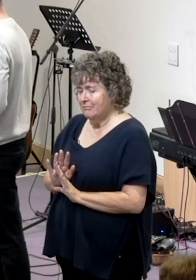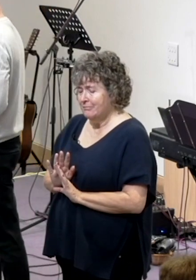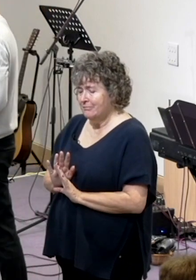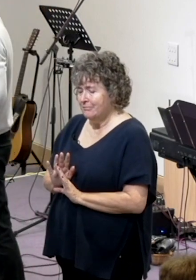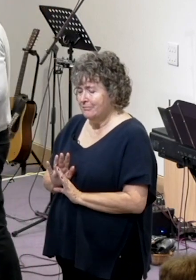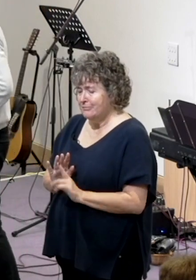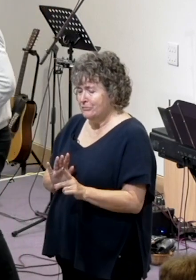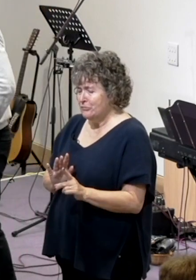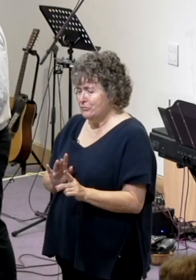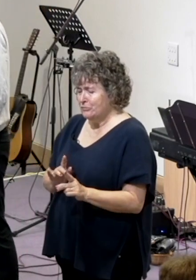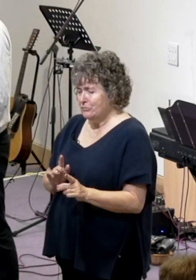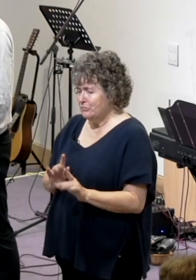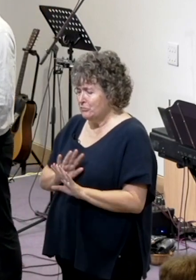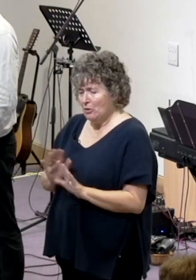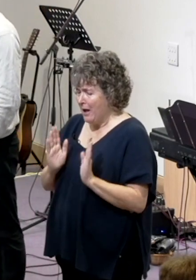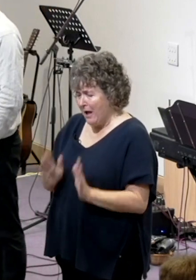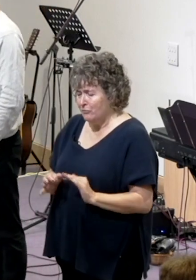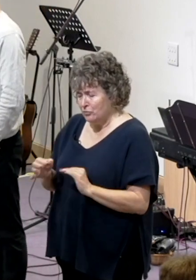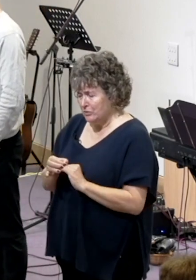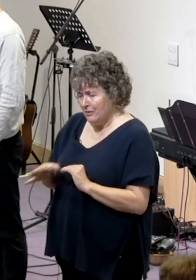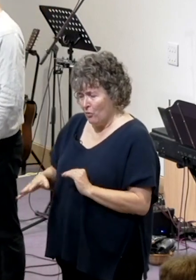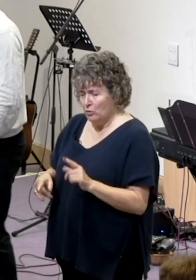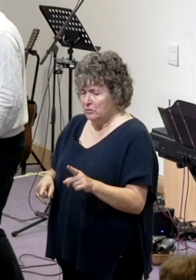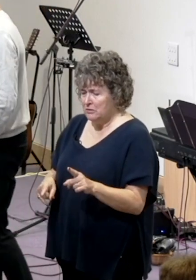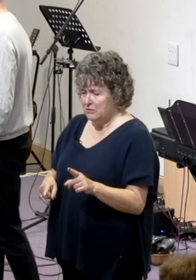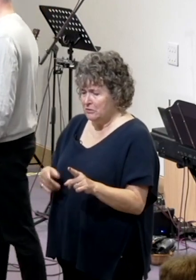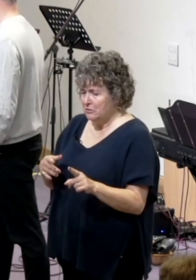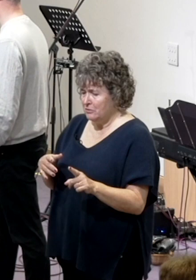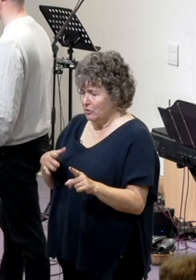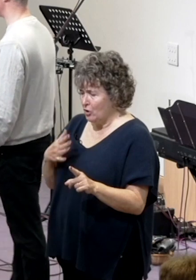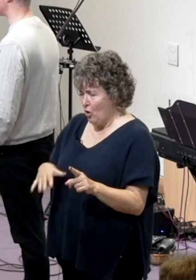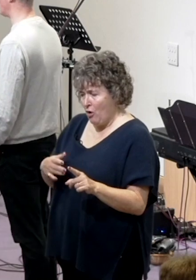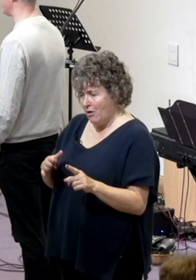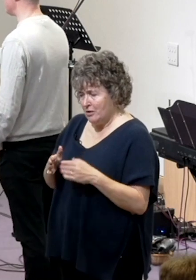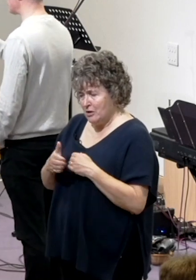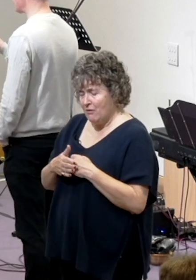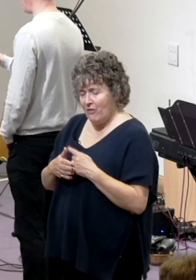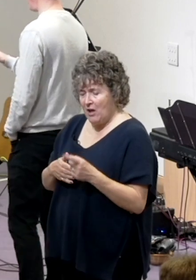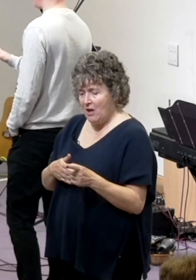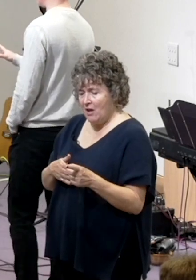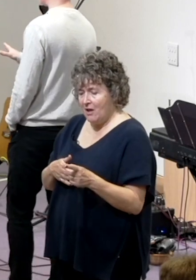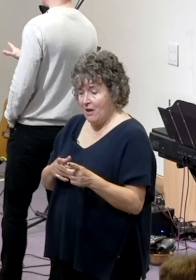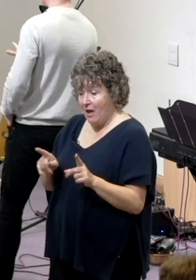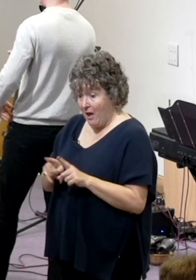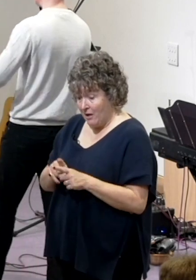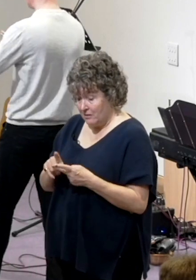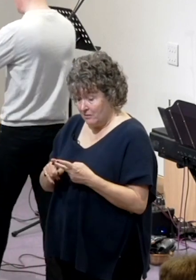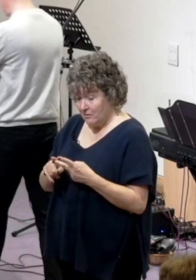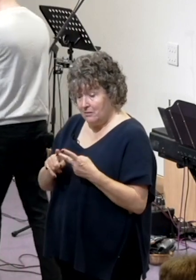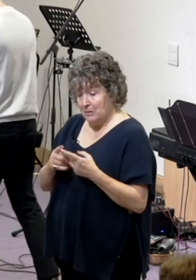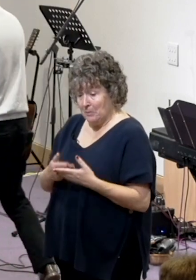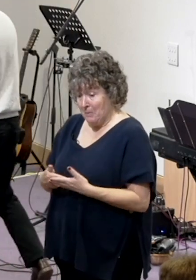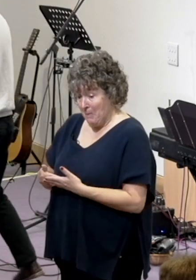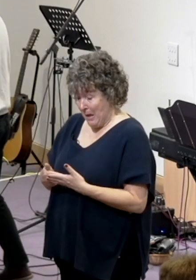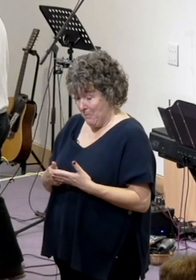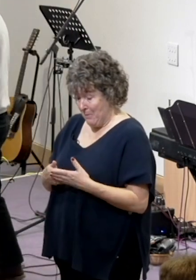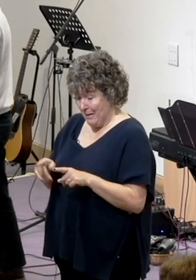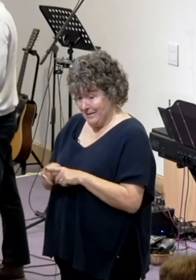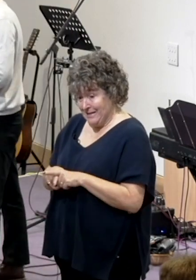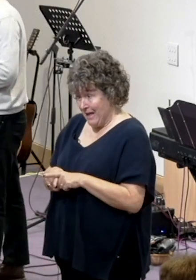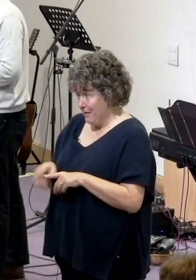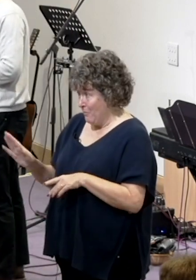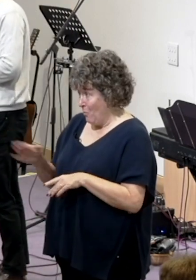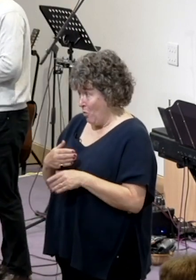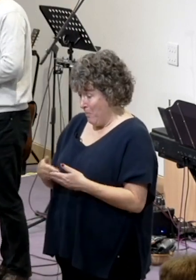not obligated to divorce her. And then he's told that this child isn't any ordinary